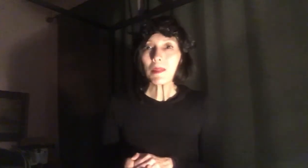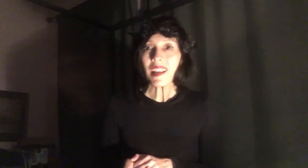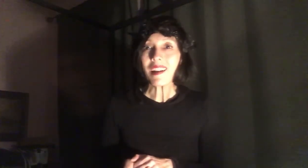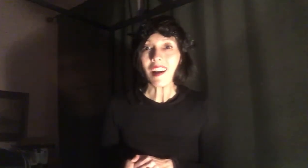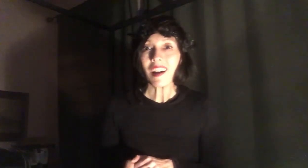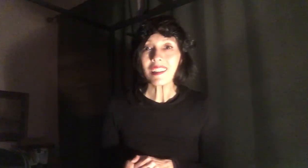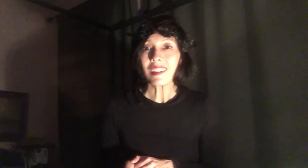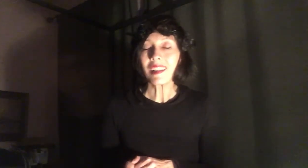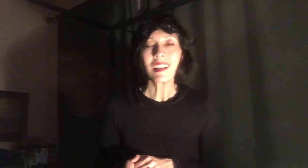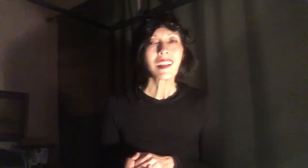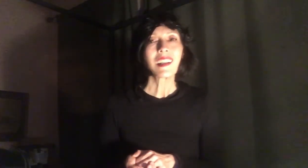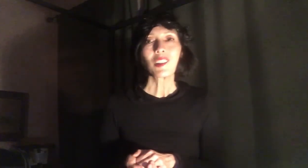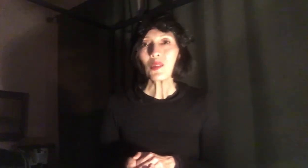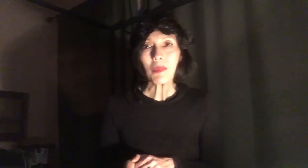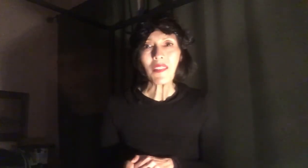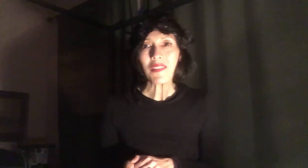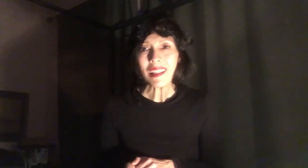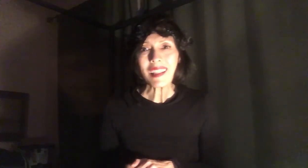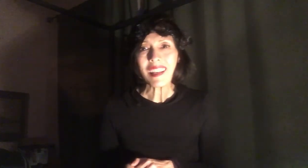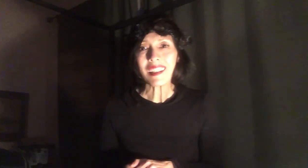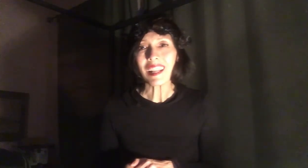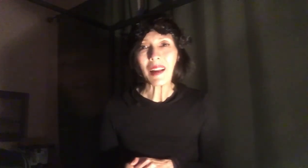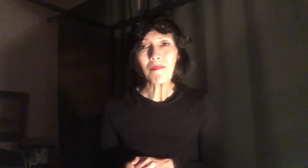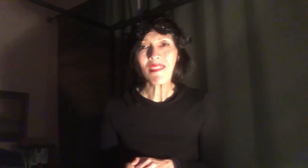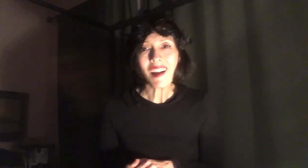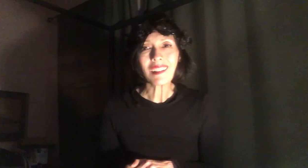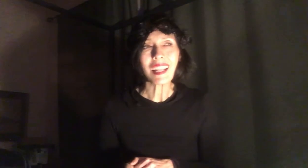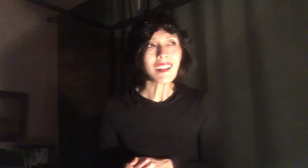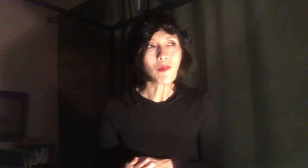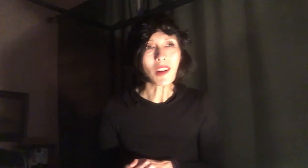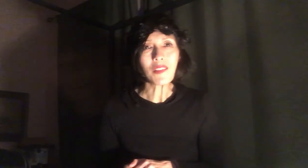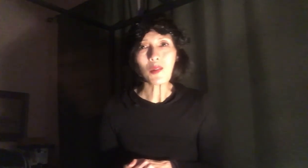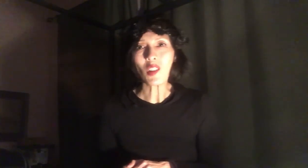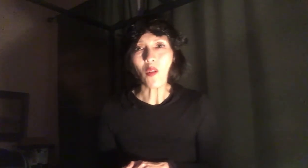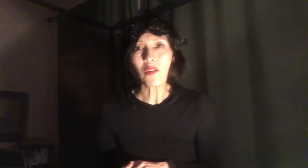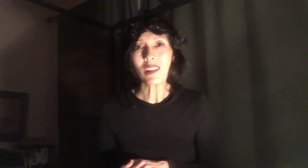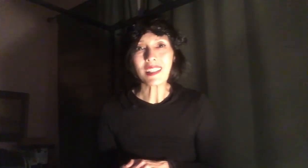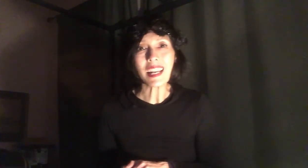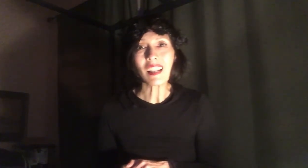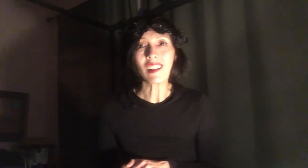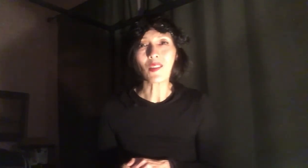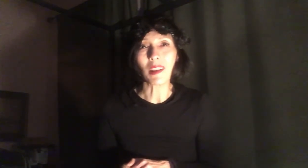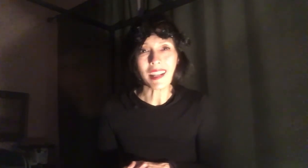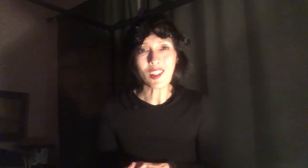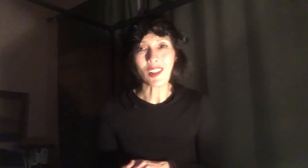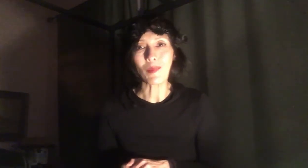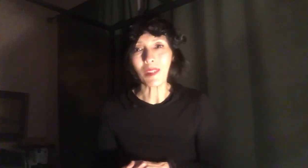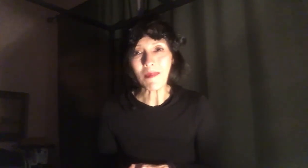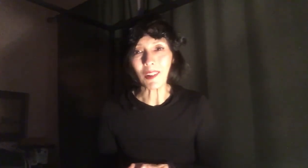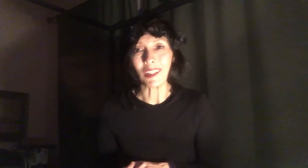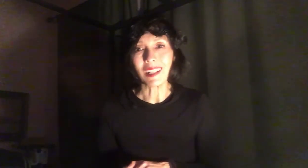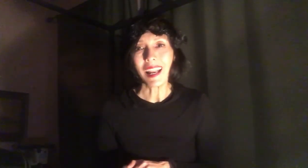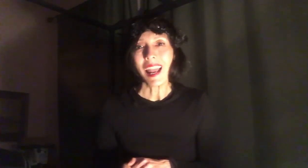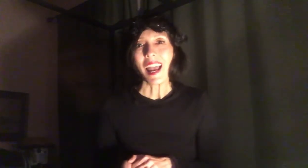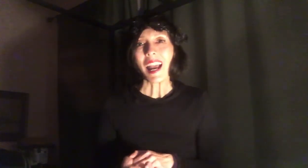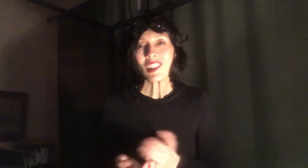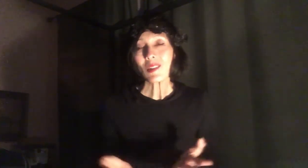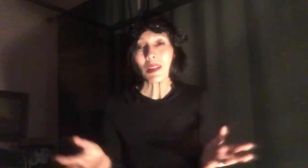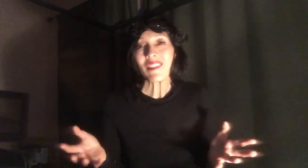saying God, don't be offended. I'm not like one of those overzealous religious people. I just believe that